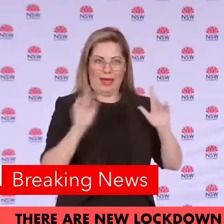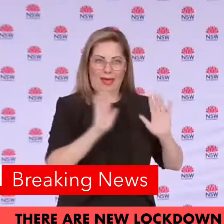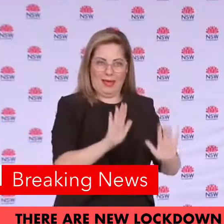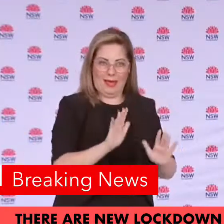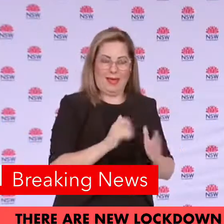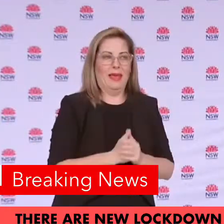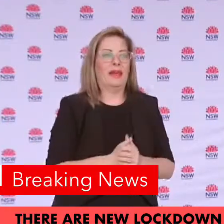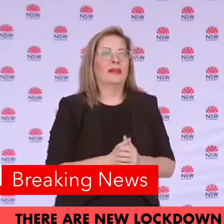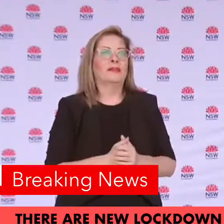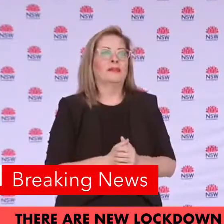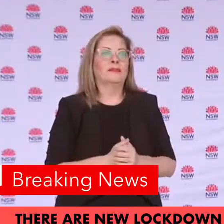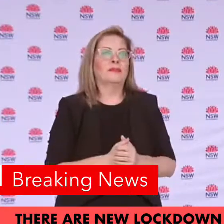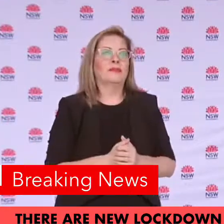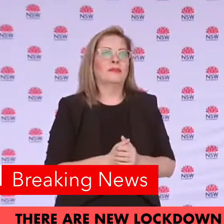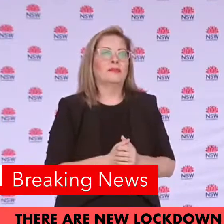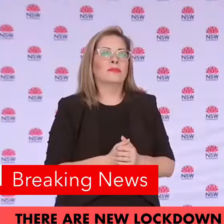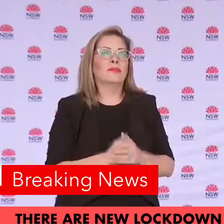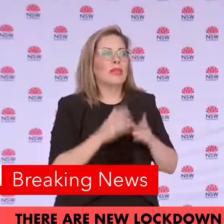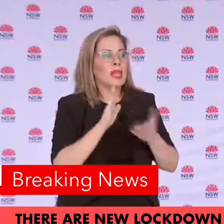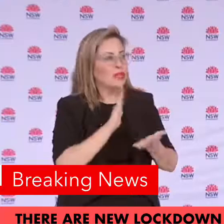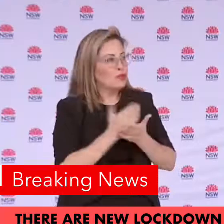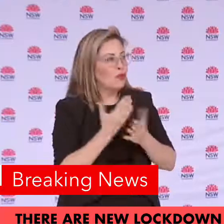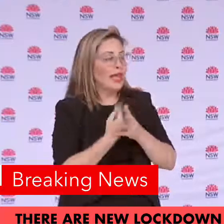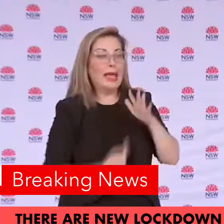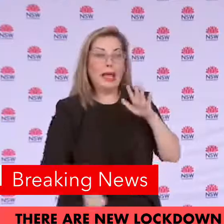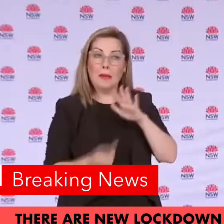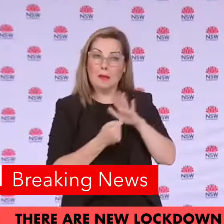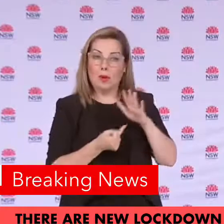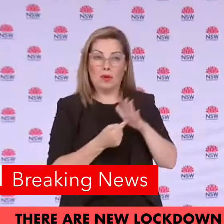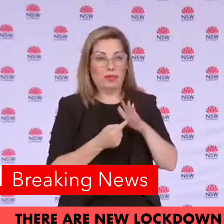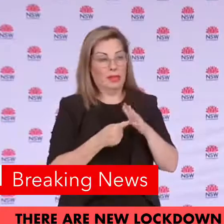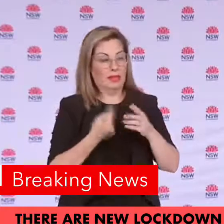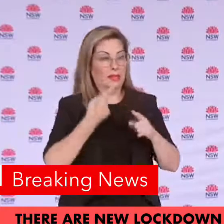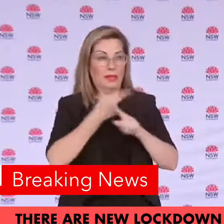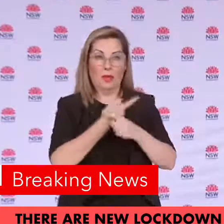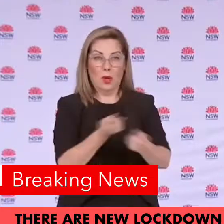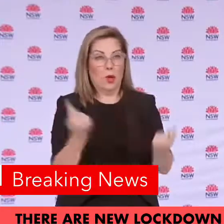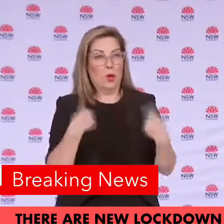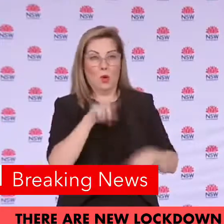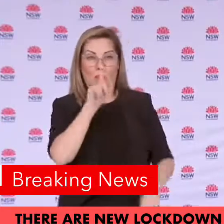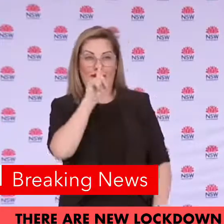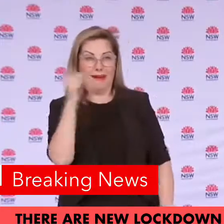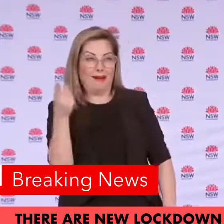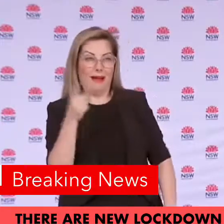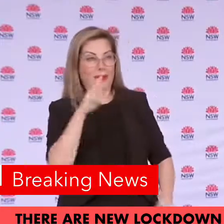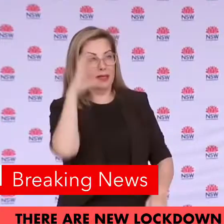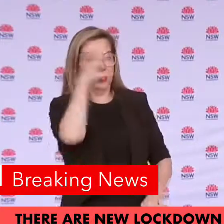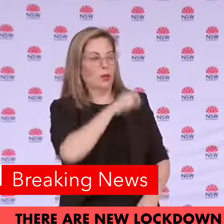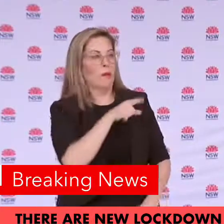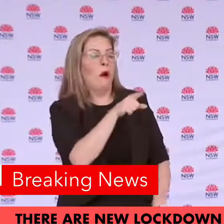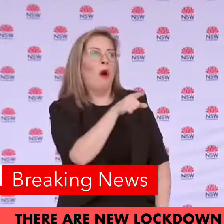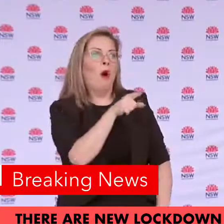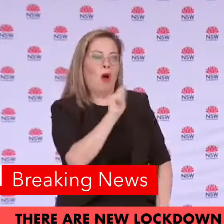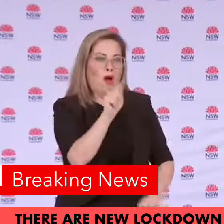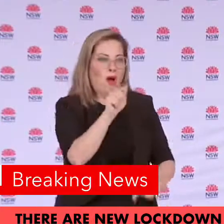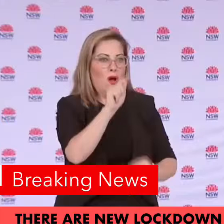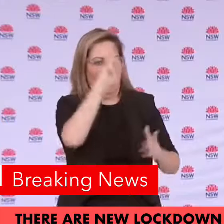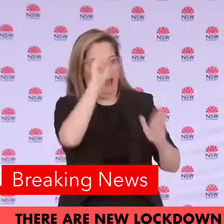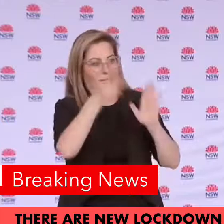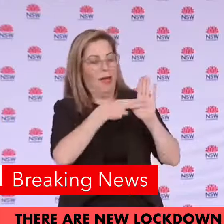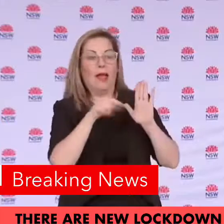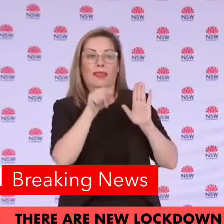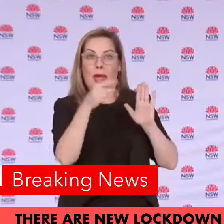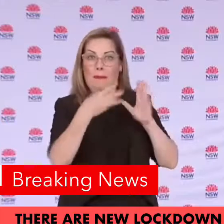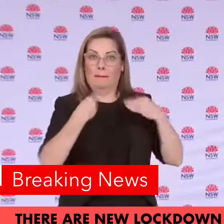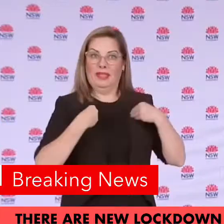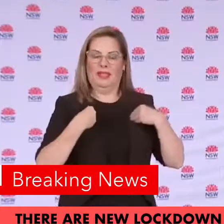to respond. It is important that no one assumes that these businesses have done anything wrong. These businesses